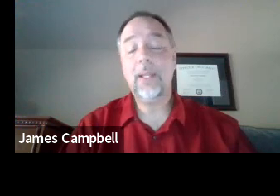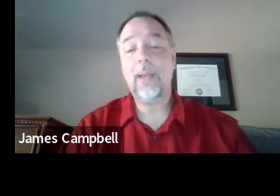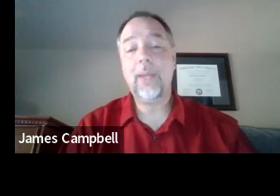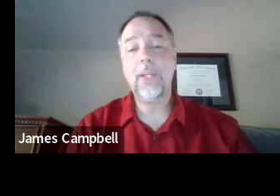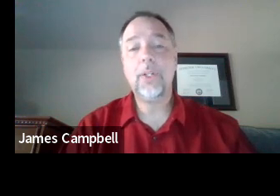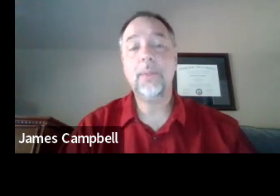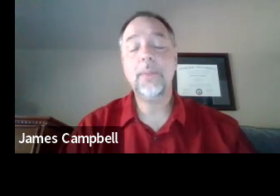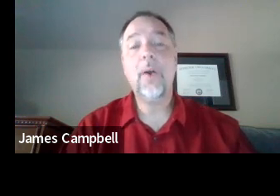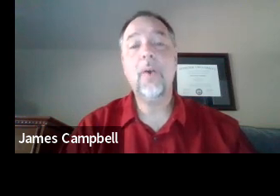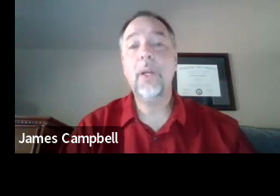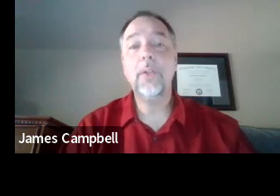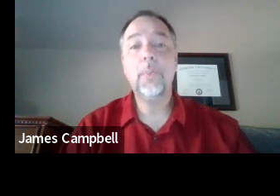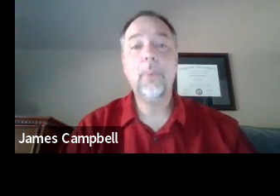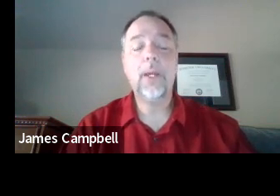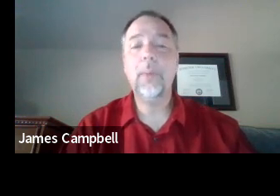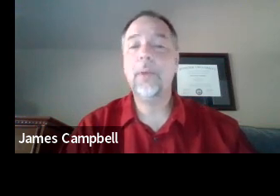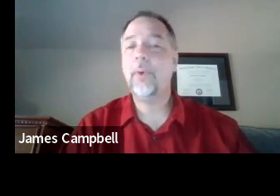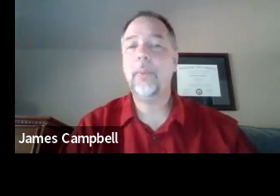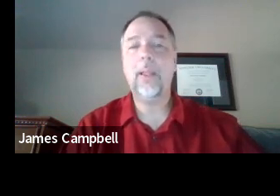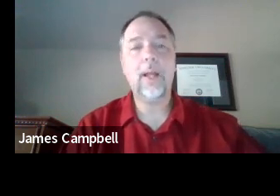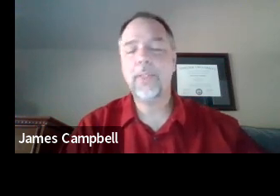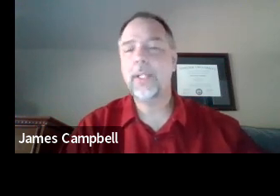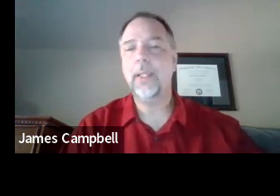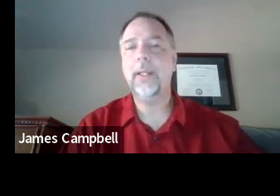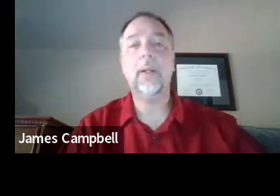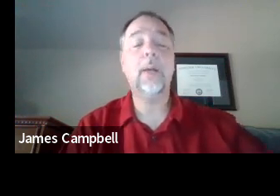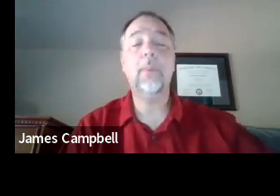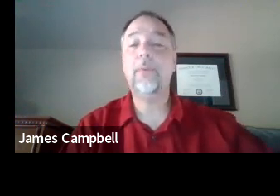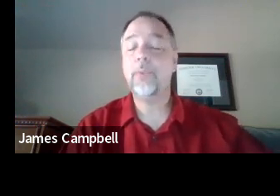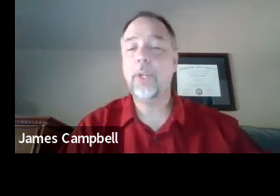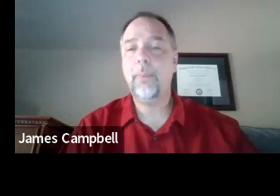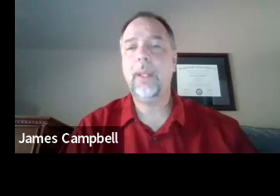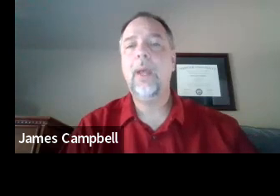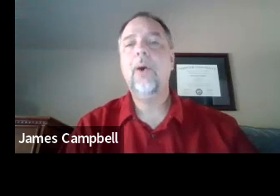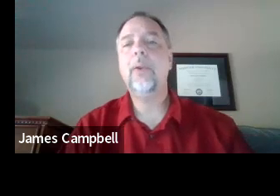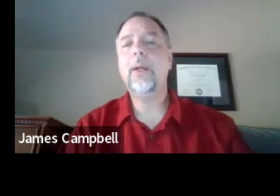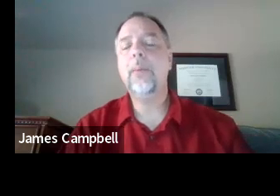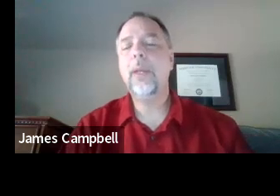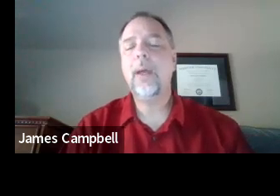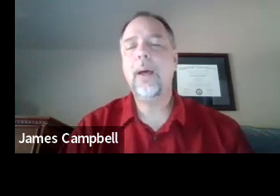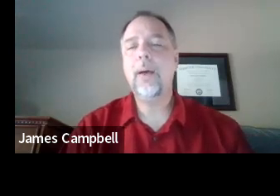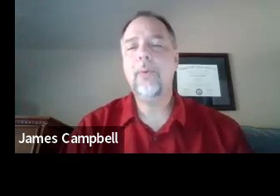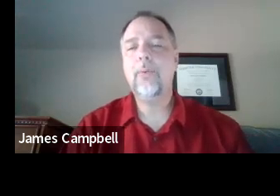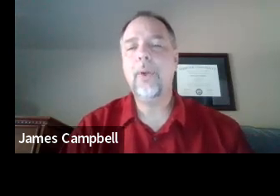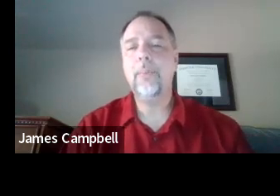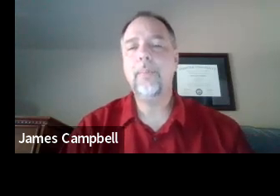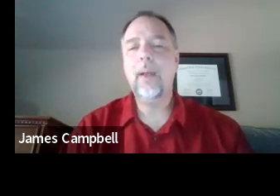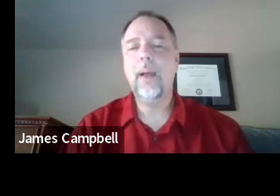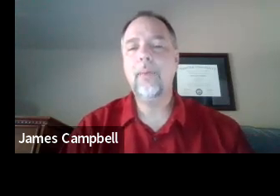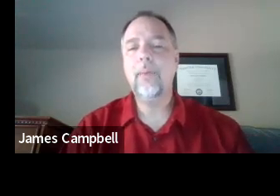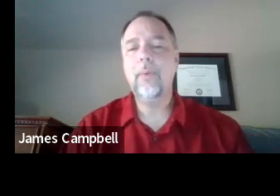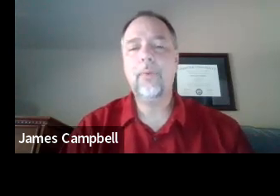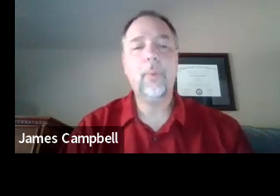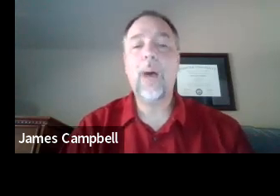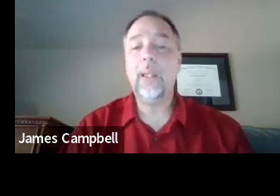you see a lot of danger in terms of overdose. People are coming from a locked facility, or they're coming from treatment, or they're coming from